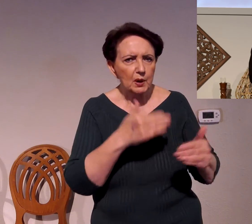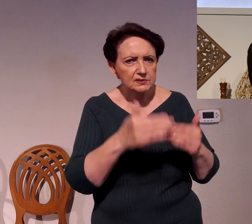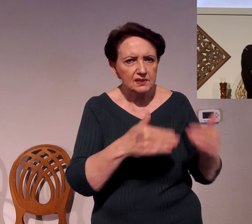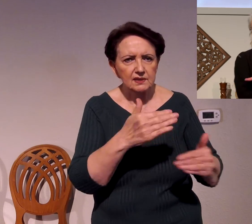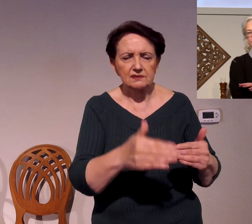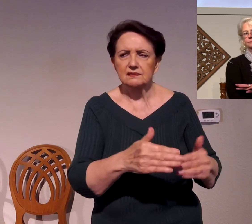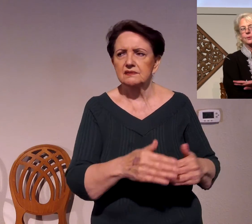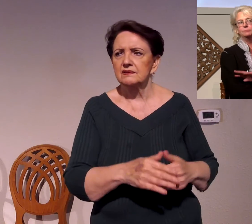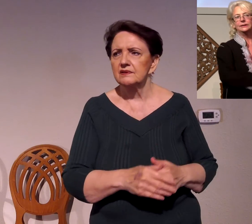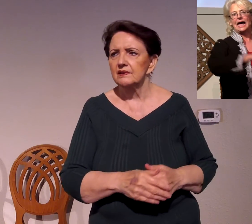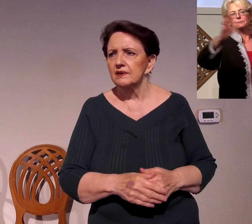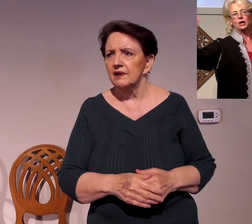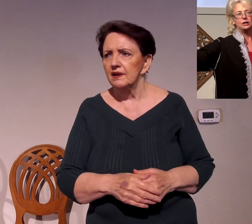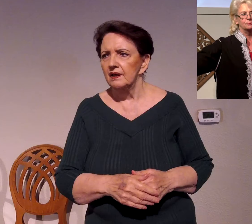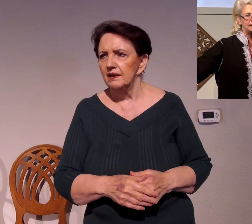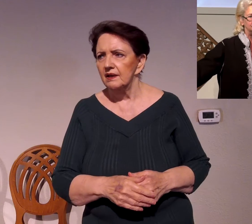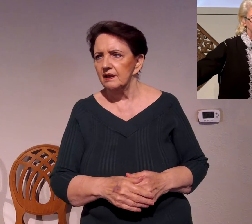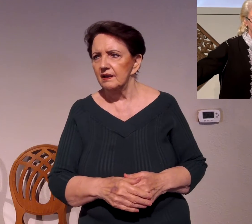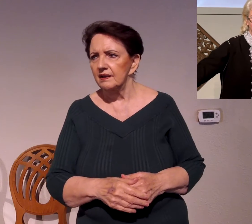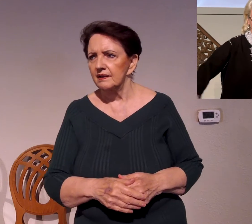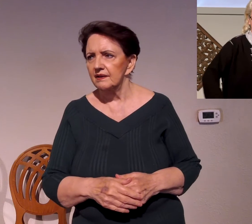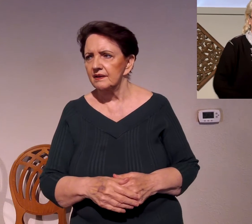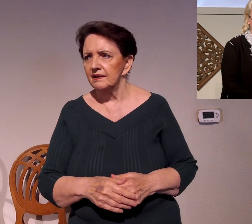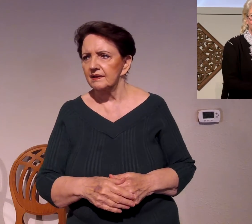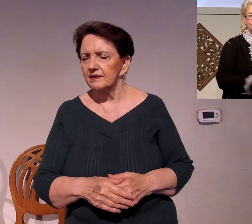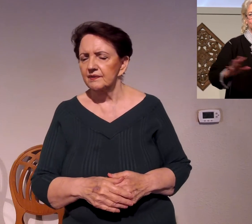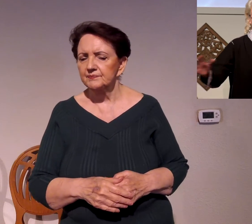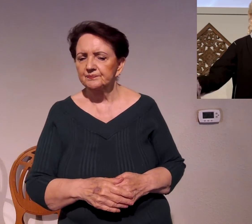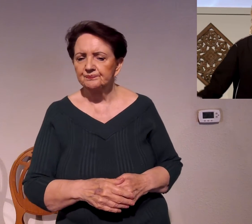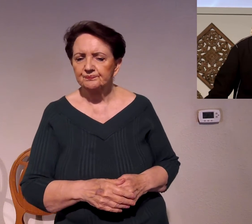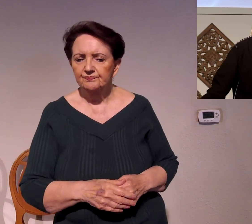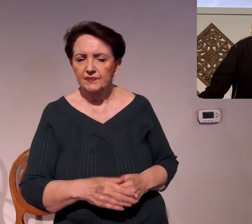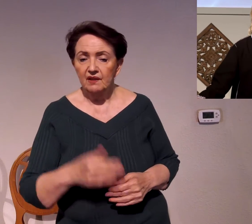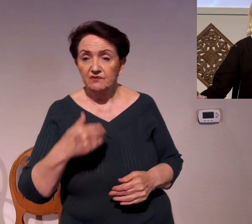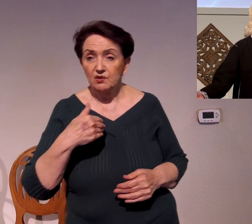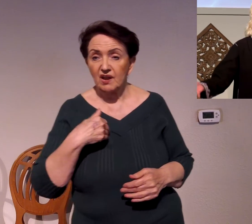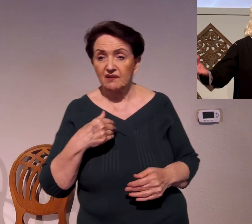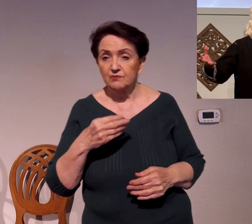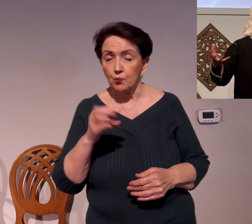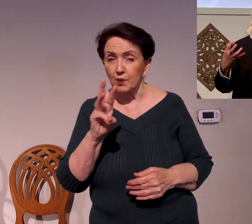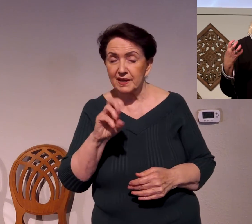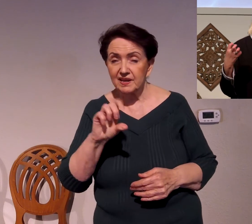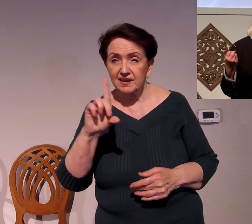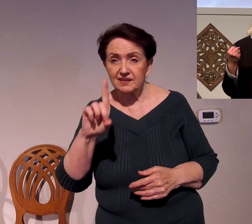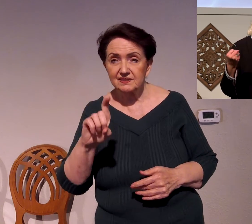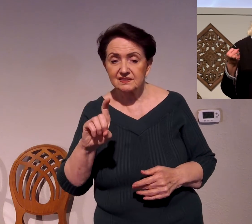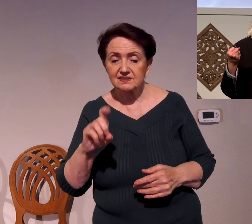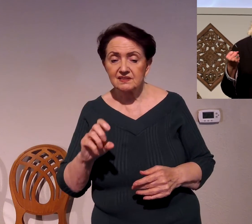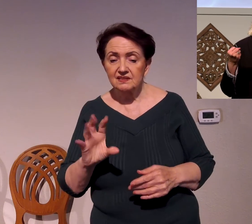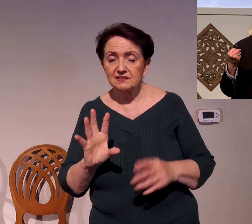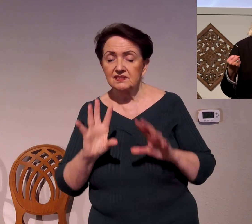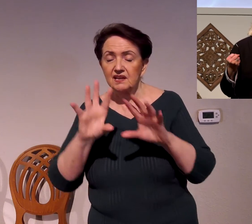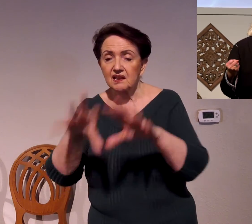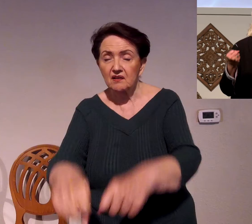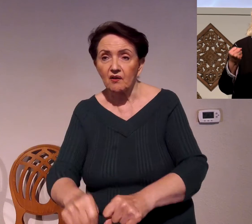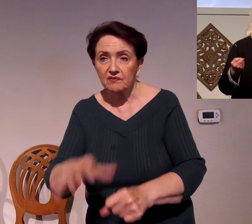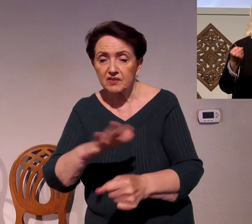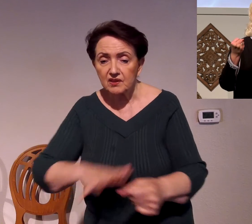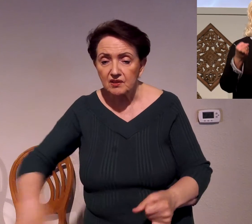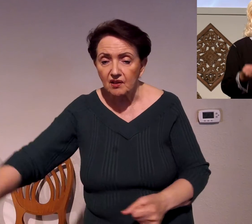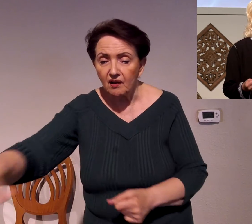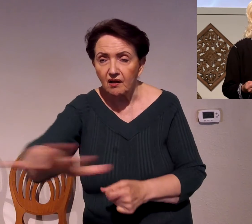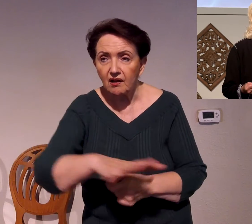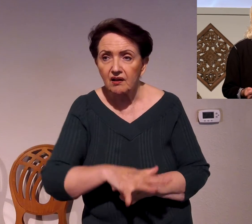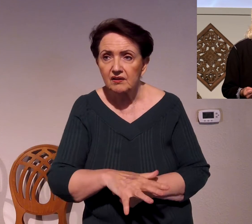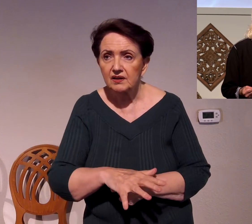have a blackberry bramble that's taking over your backyard because the blackberries will actually grow better if